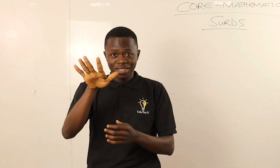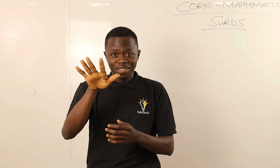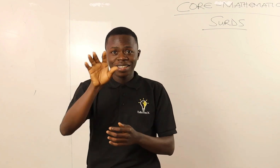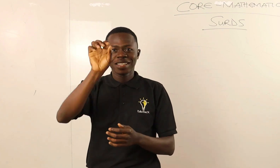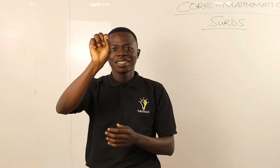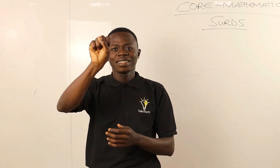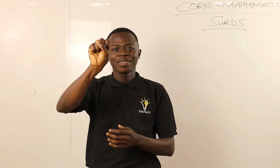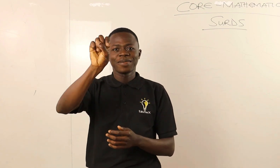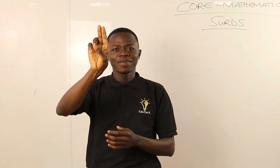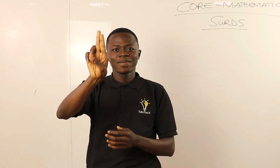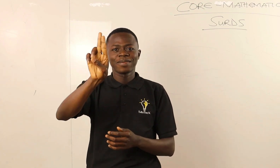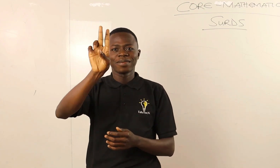surds. Surds spelled